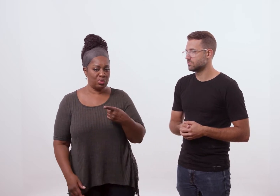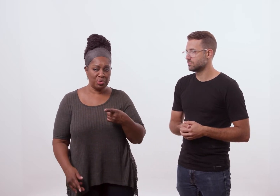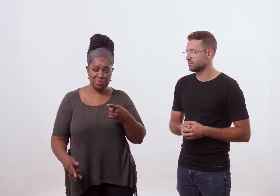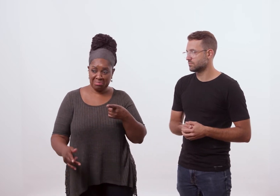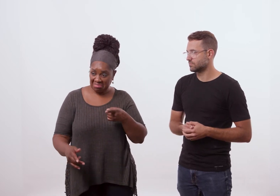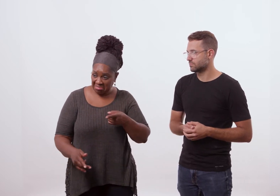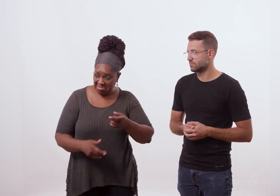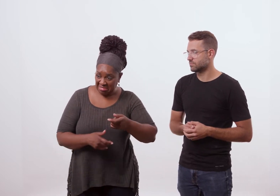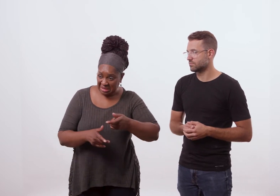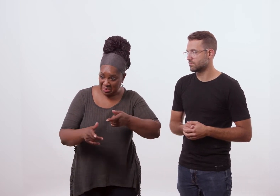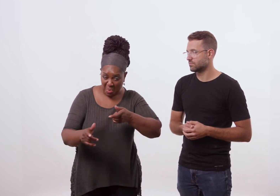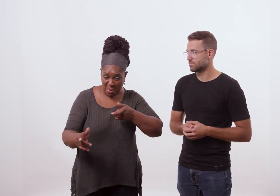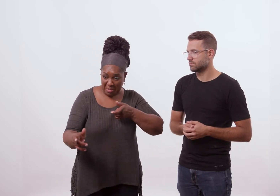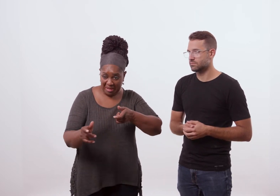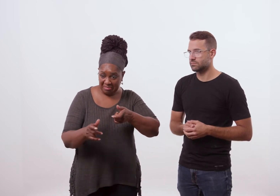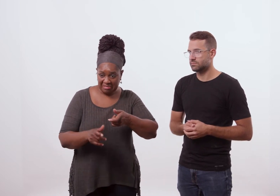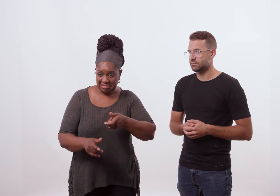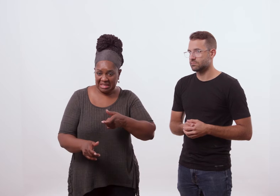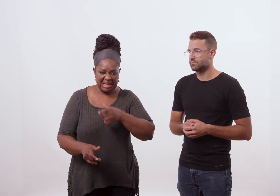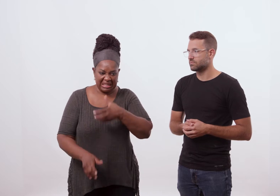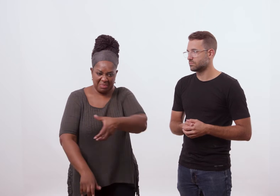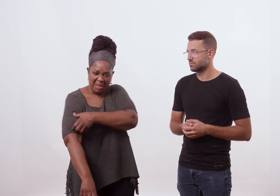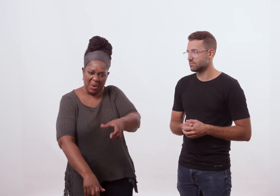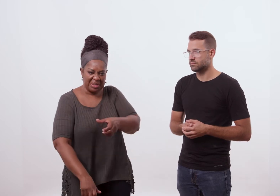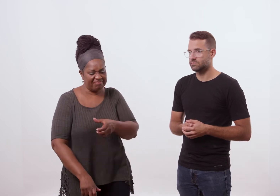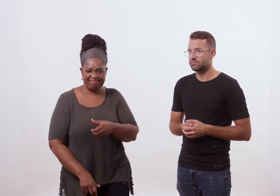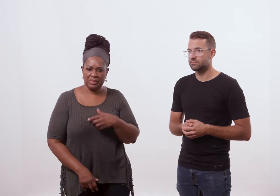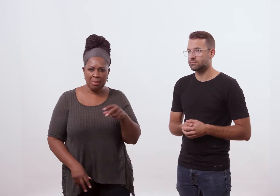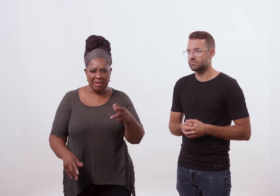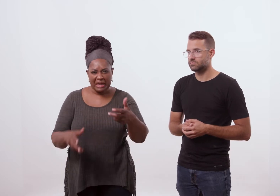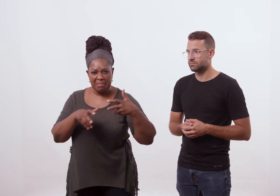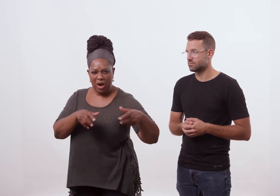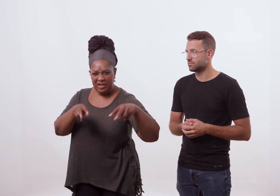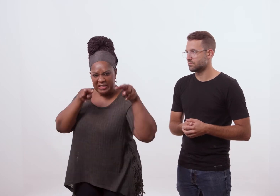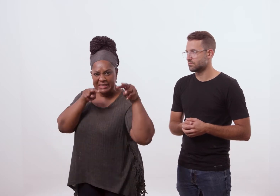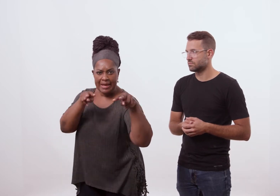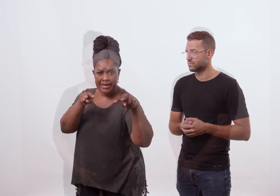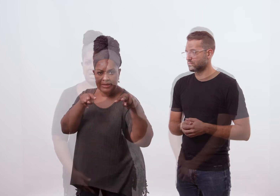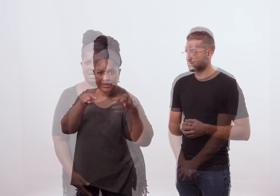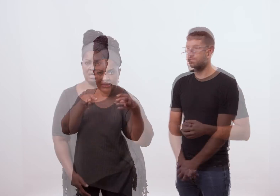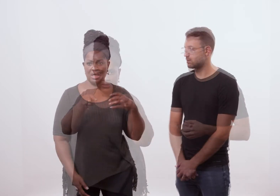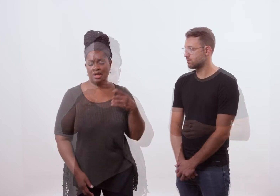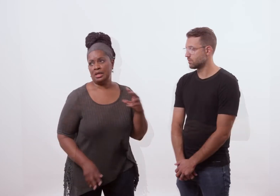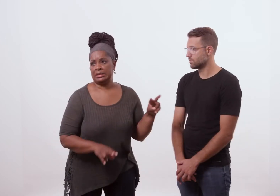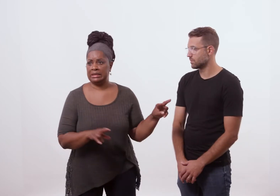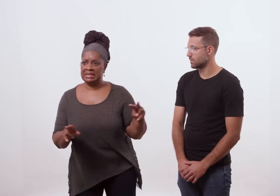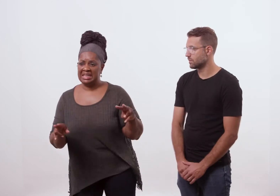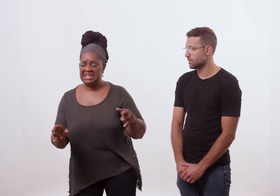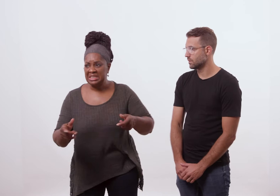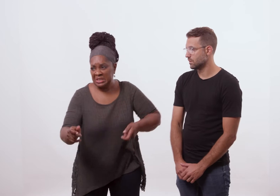not be the spear, but the power of his gaze. Cutter averts his gaze,